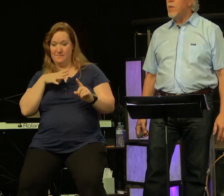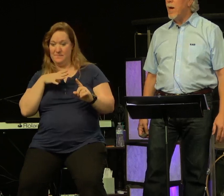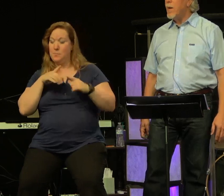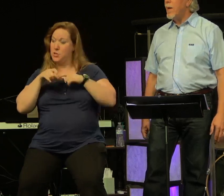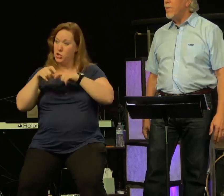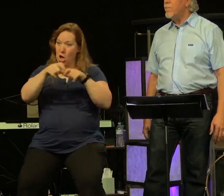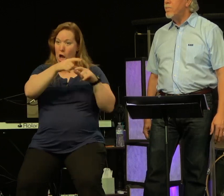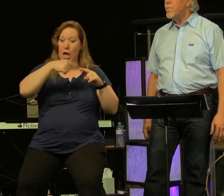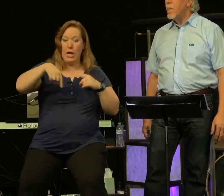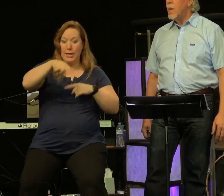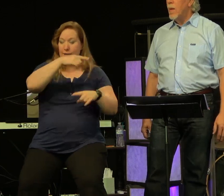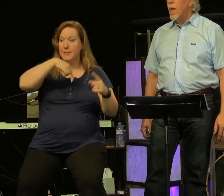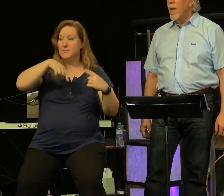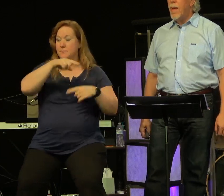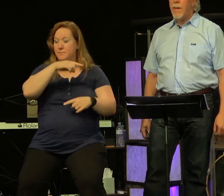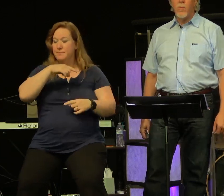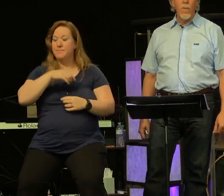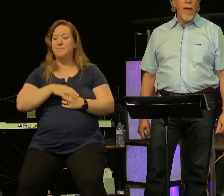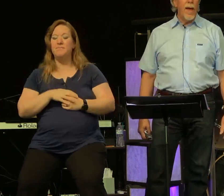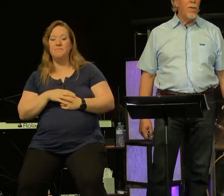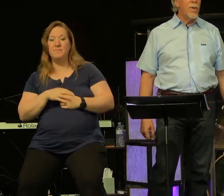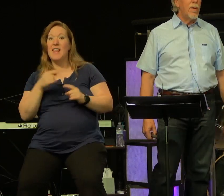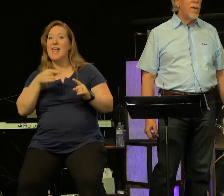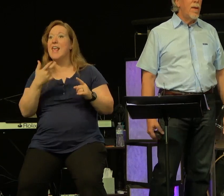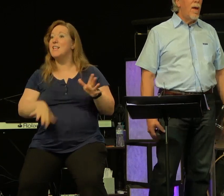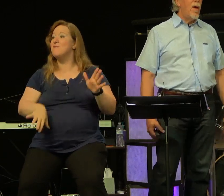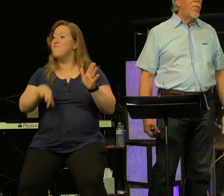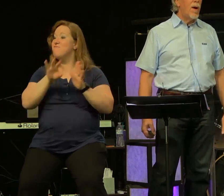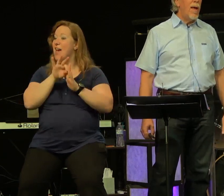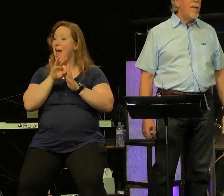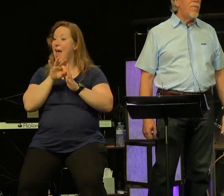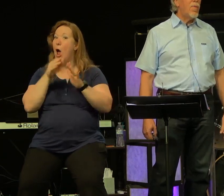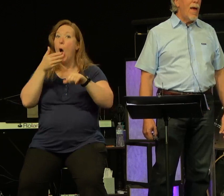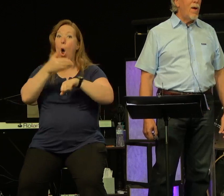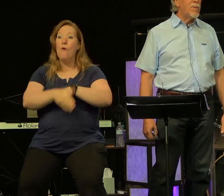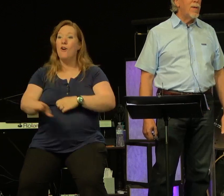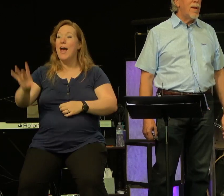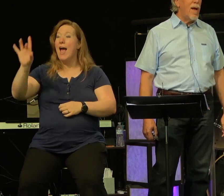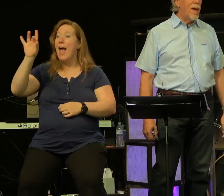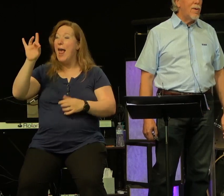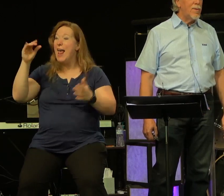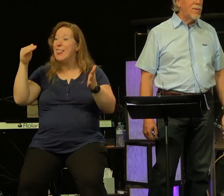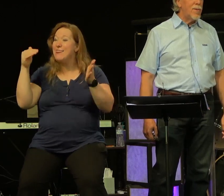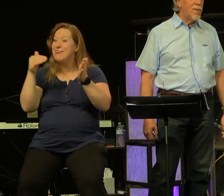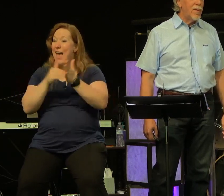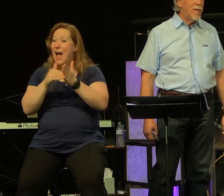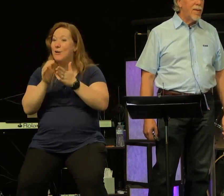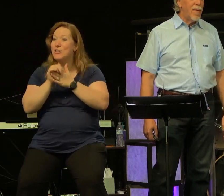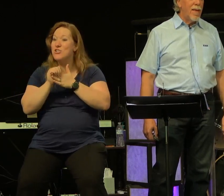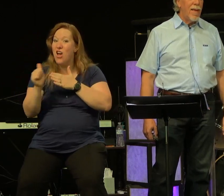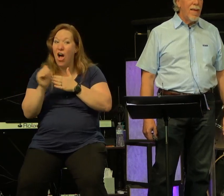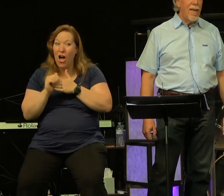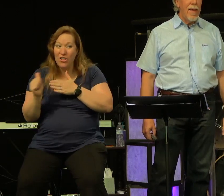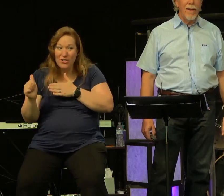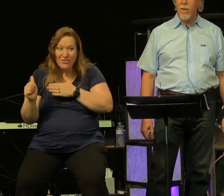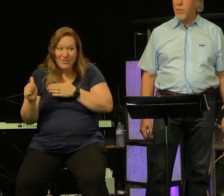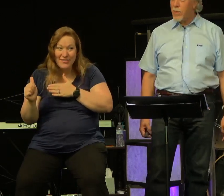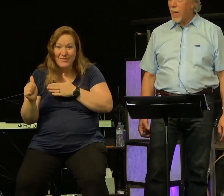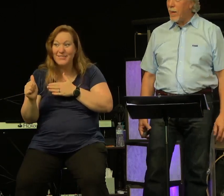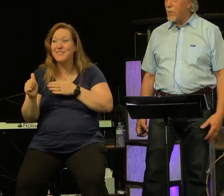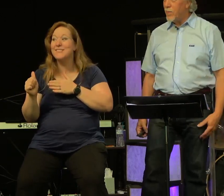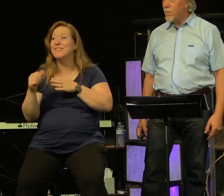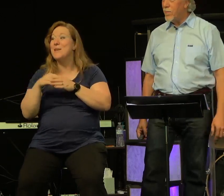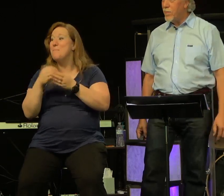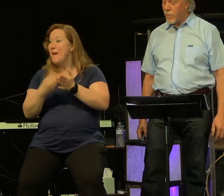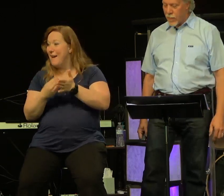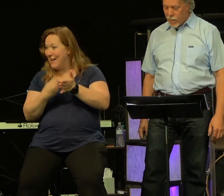been jogging, he has found over $8,000 in loose